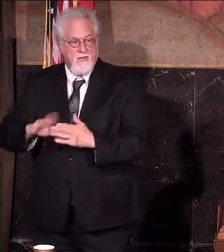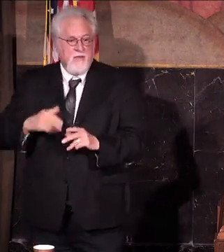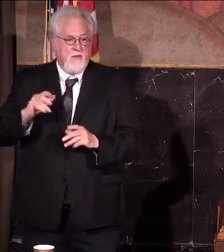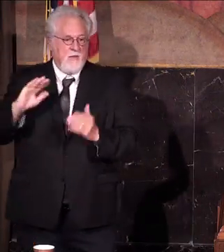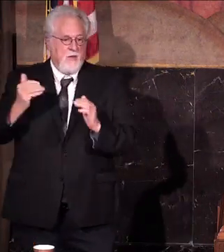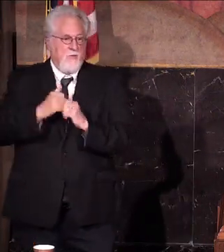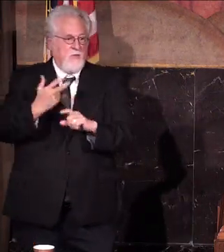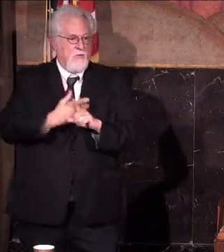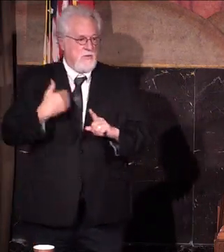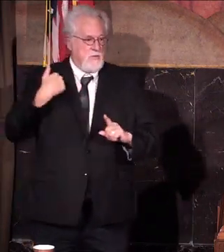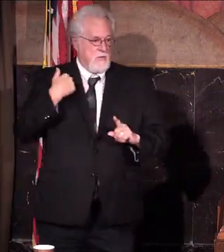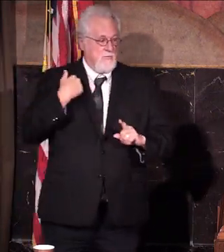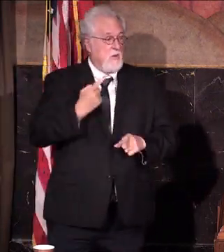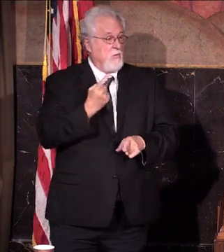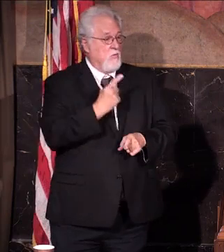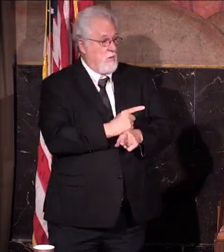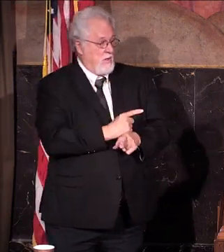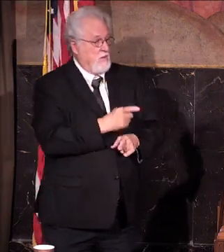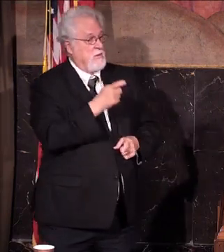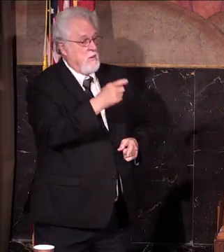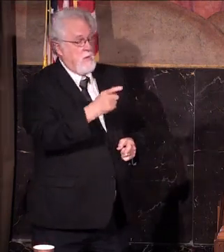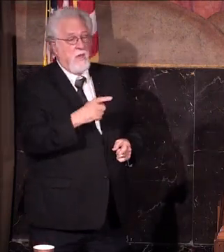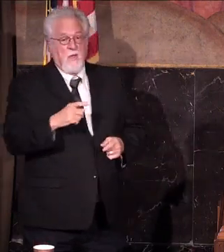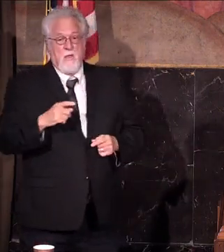ago. And you're absolutely right.